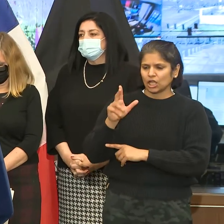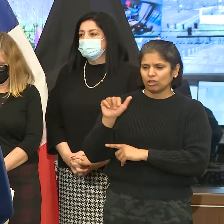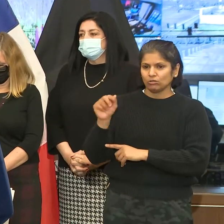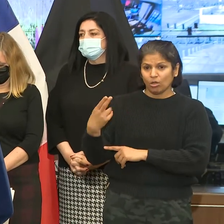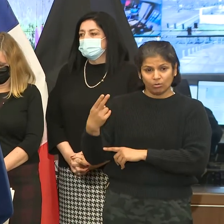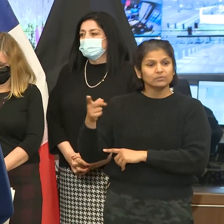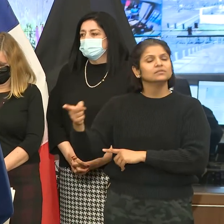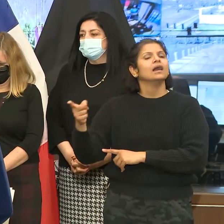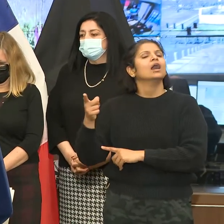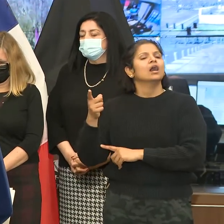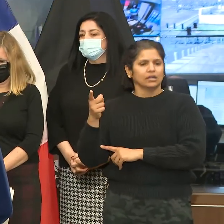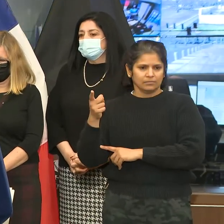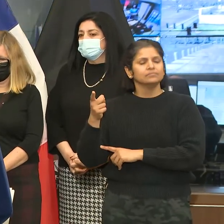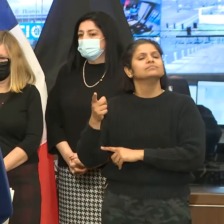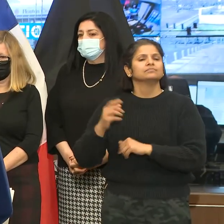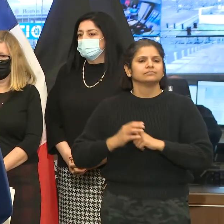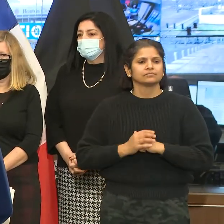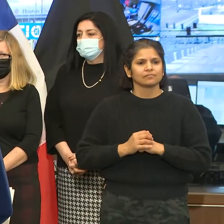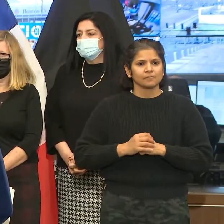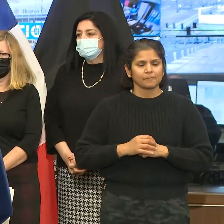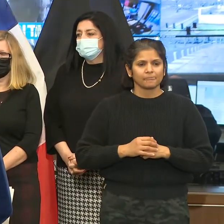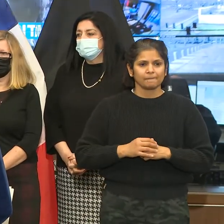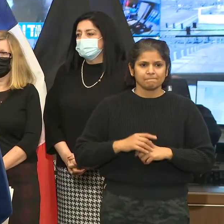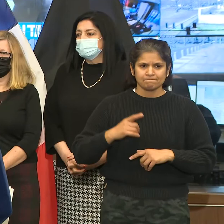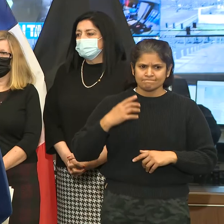our remarkable public servants and their families.